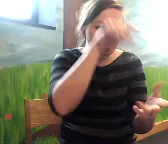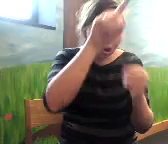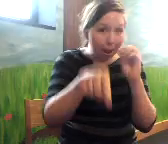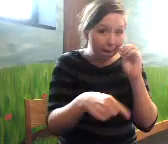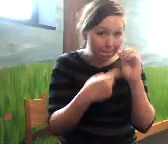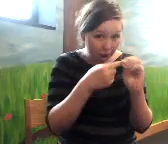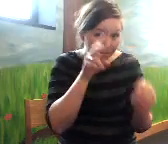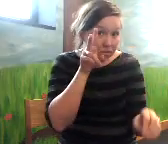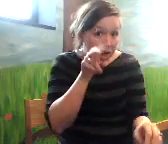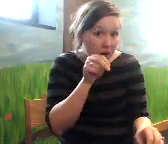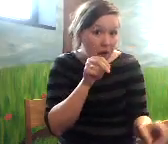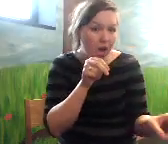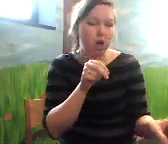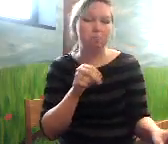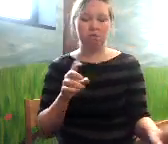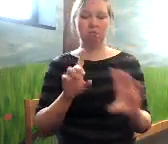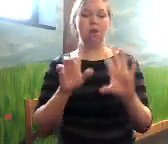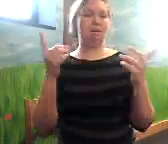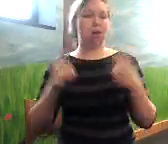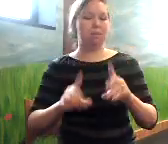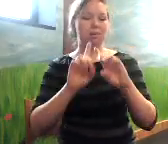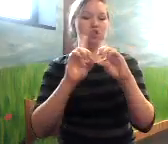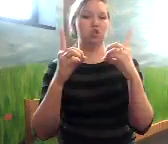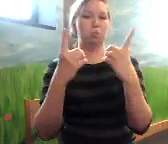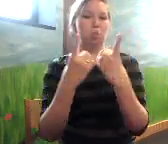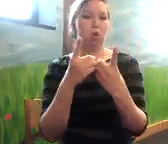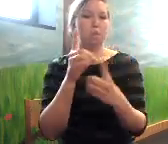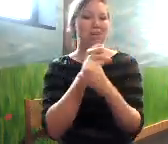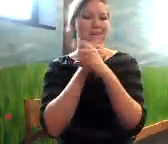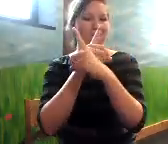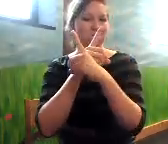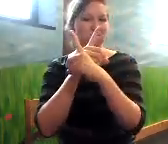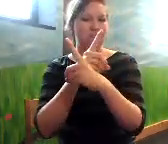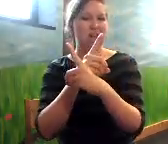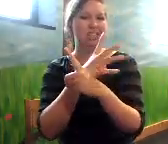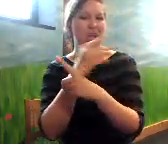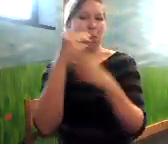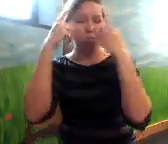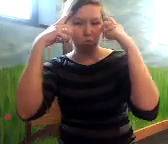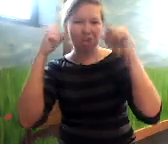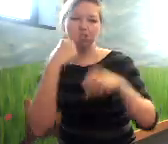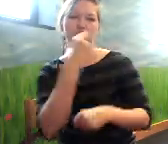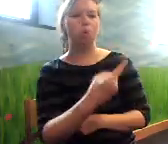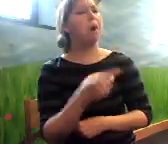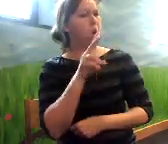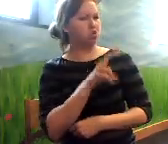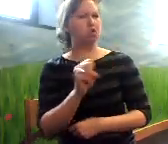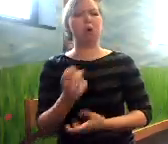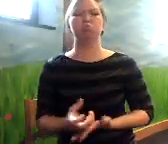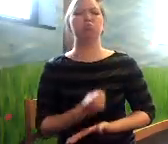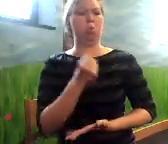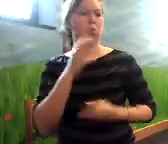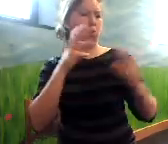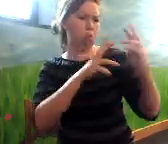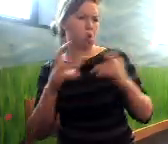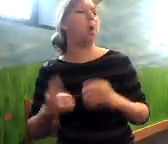important date for American involvement in Vietnam. It's sort of the high point, and from that point, it's